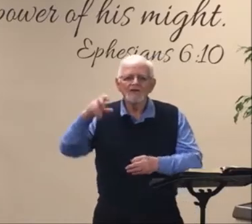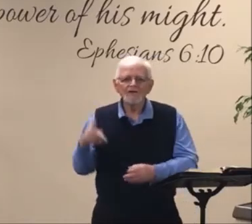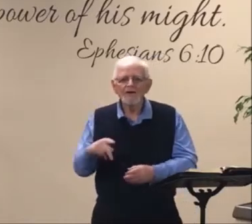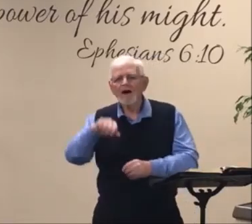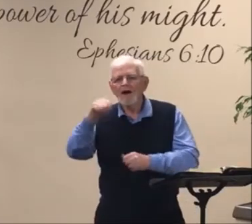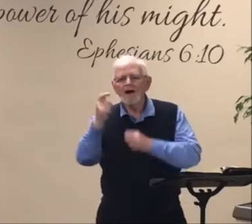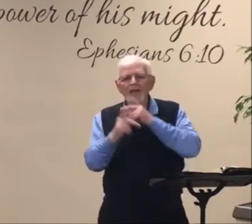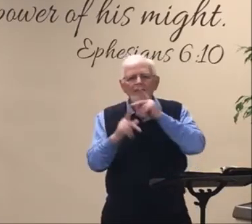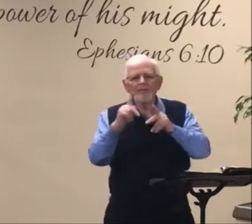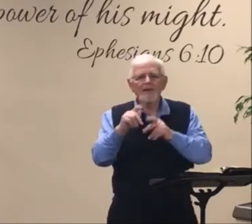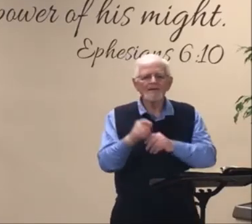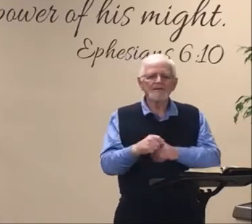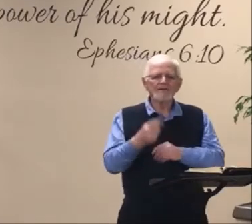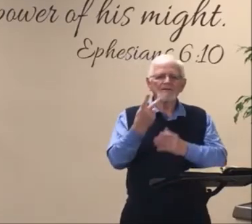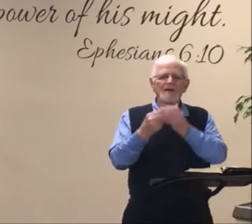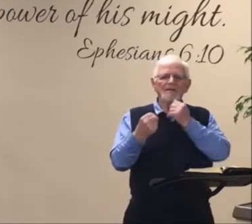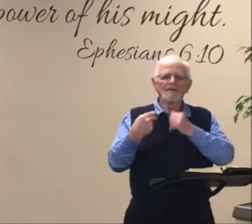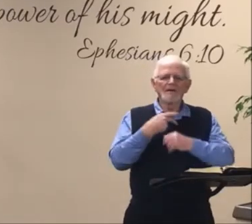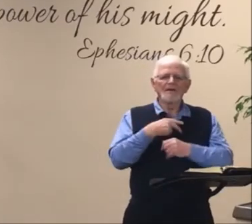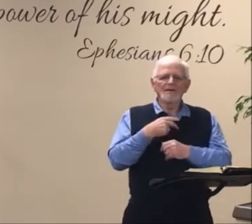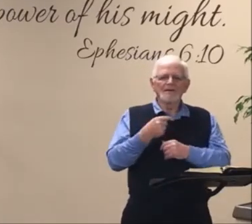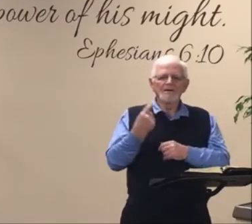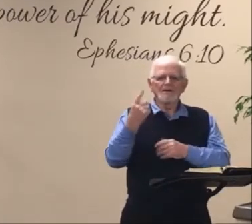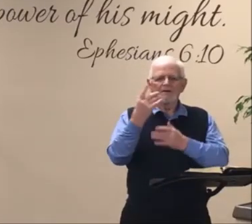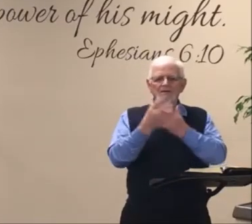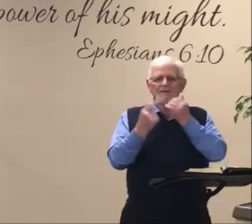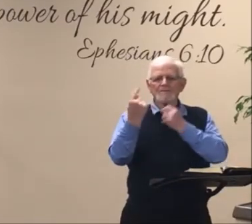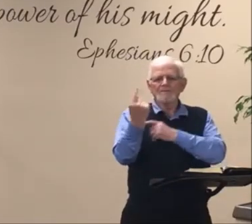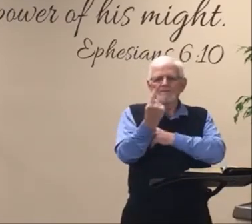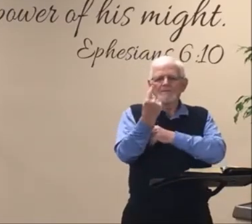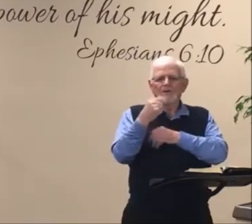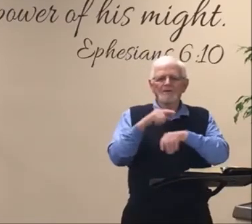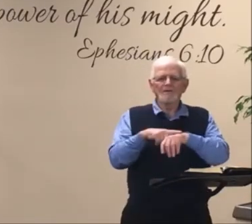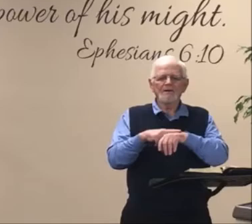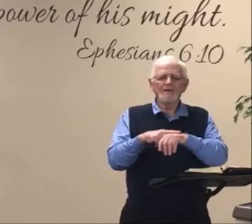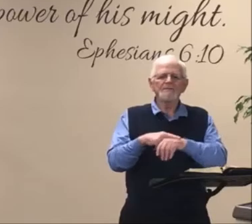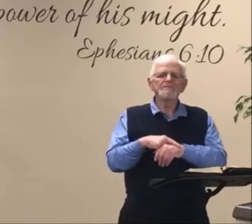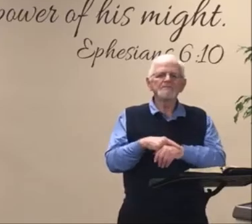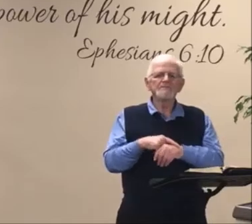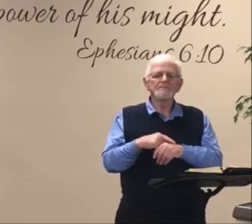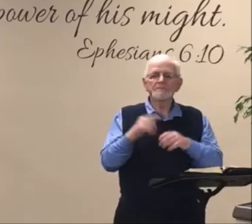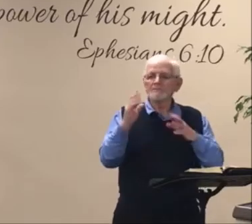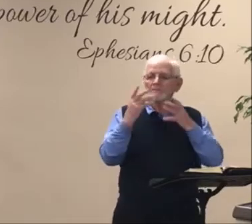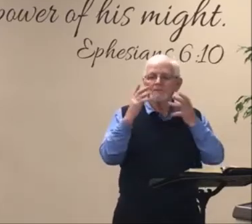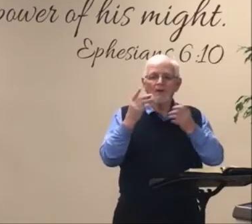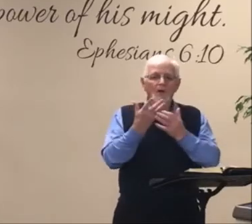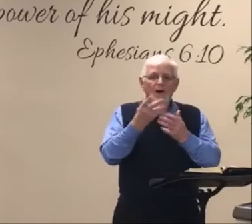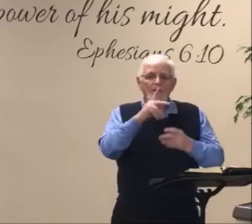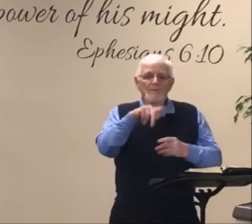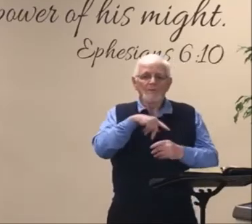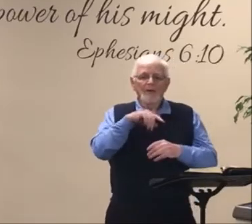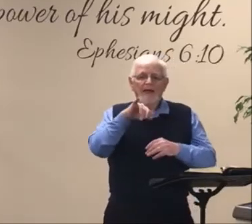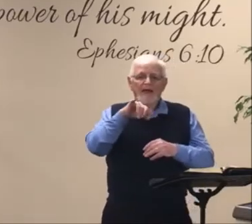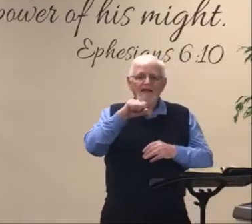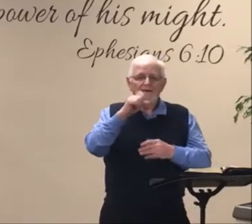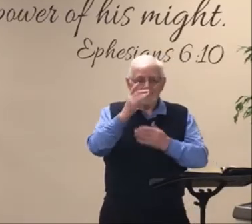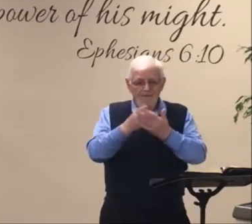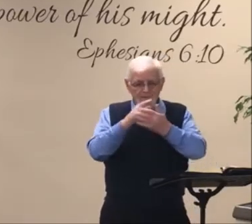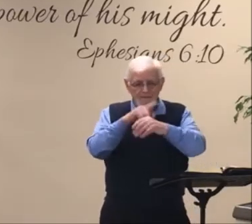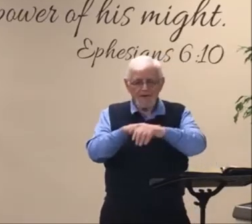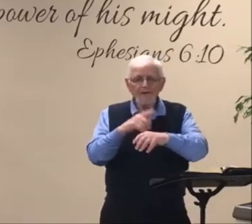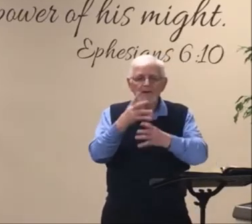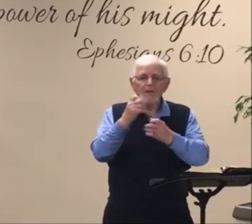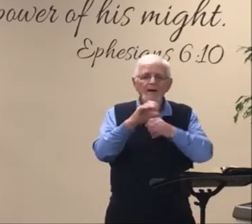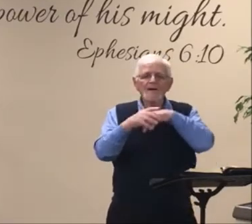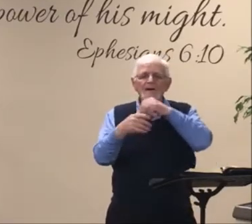both of us, introvert, extrovert, both of us enjoyed some alone time from time to time. It doesn't seem to matter whether what your personality is. At some point, you want